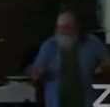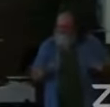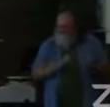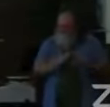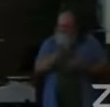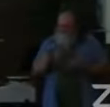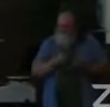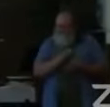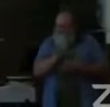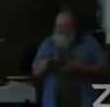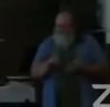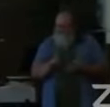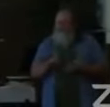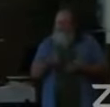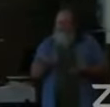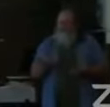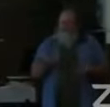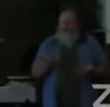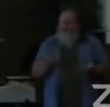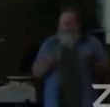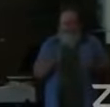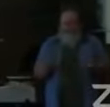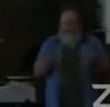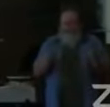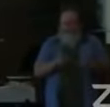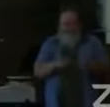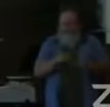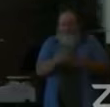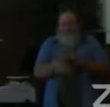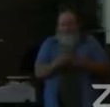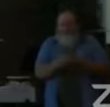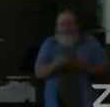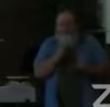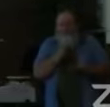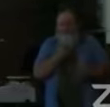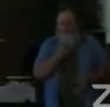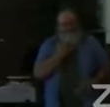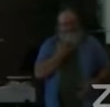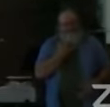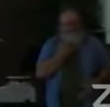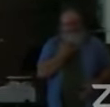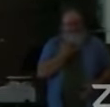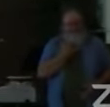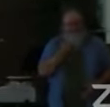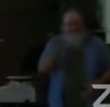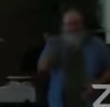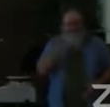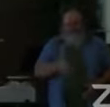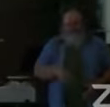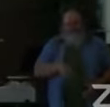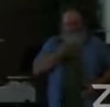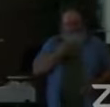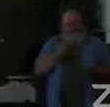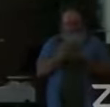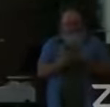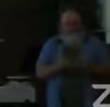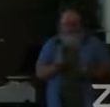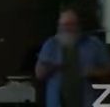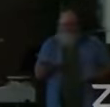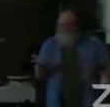No, it is. It's confusing. When everything in your life is wrong and you feel good, does that make